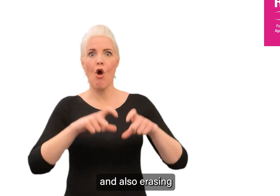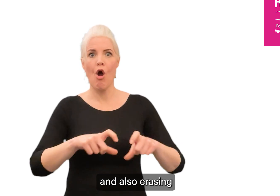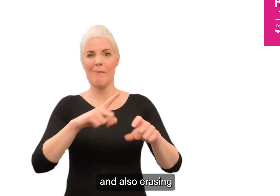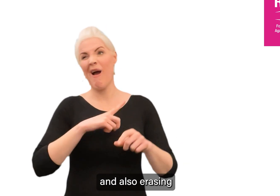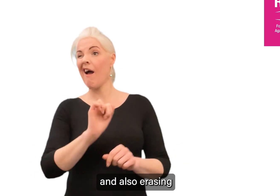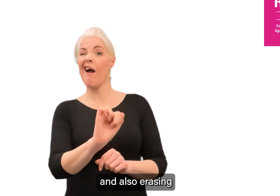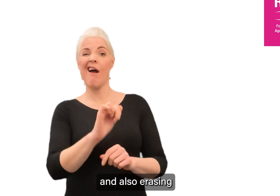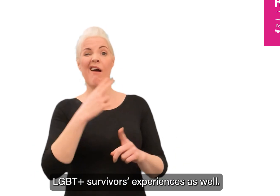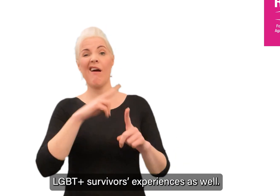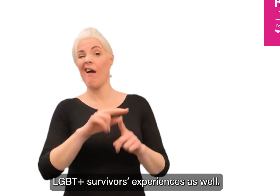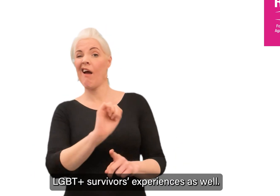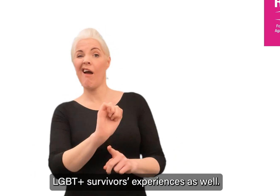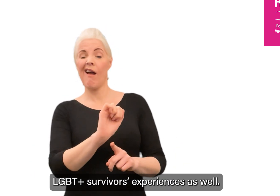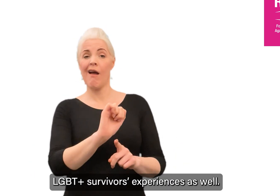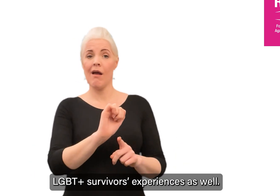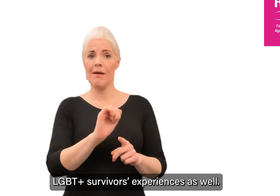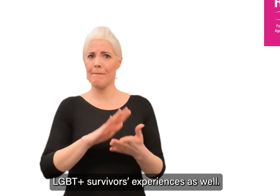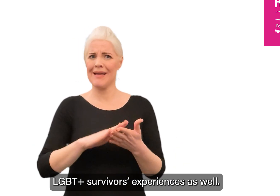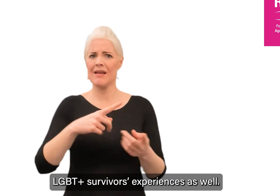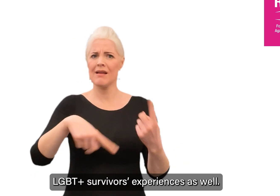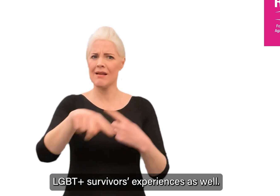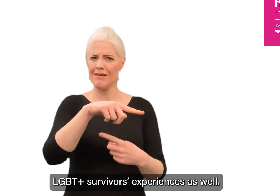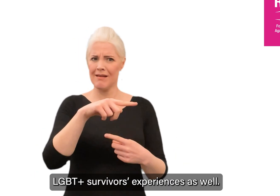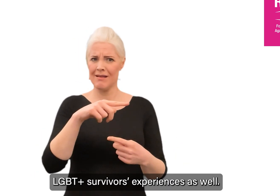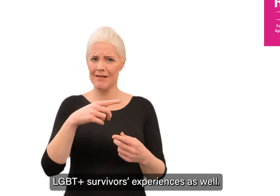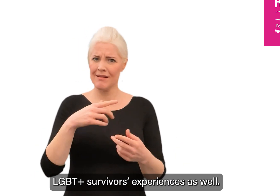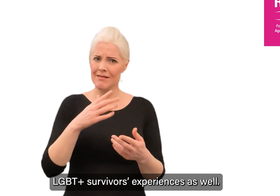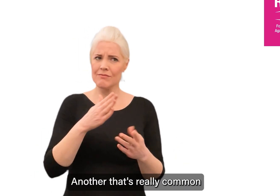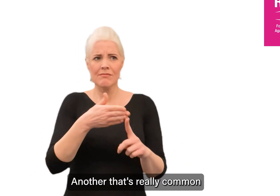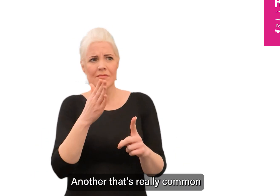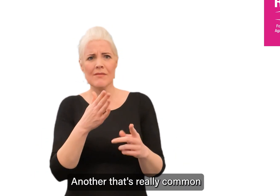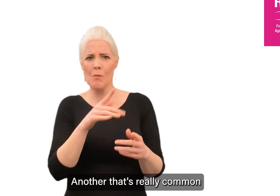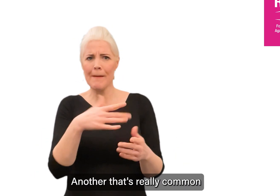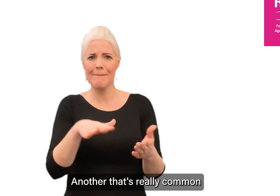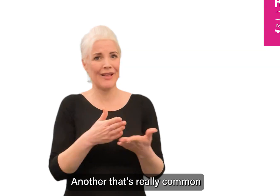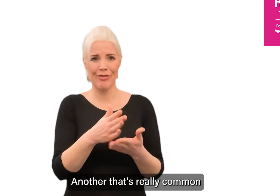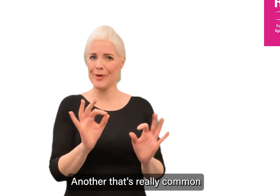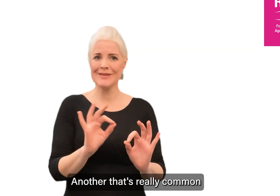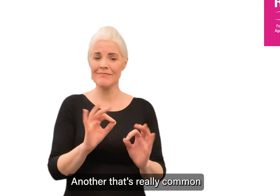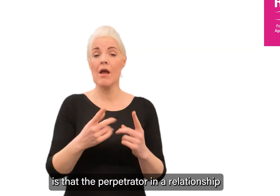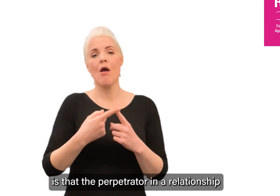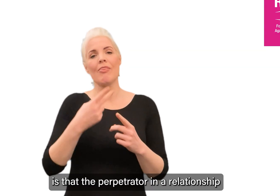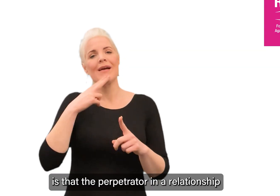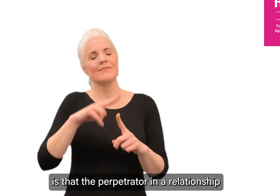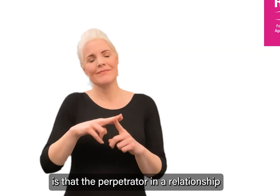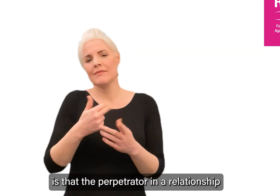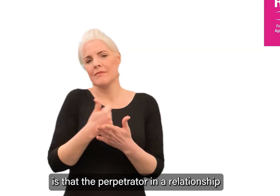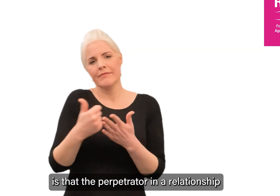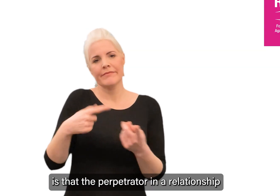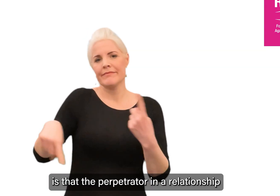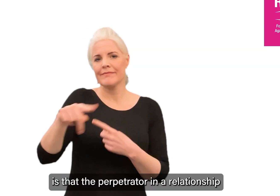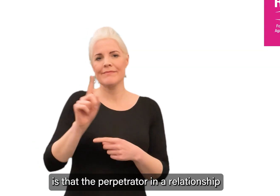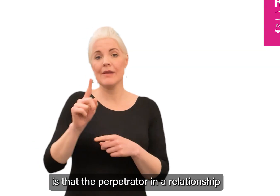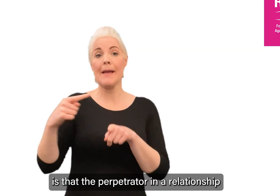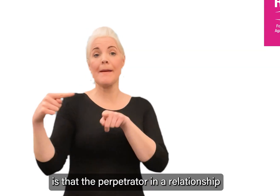and also erasing LGBT plus survivors' experiences as well. Another that's really common is